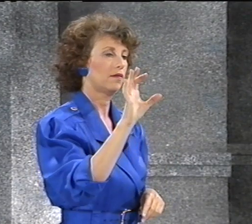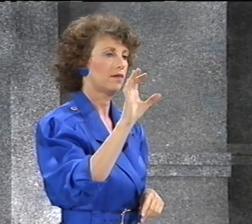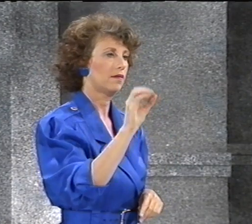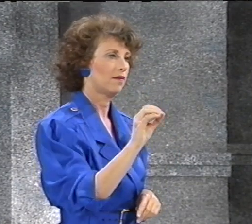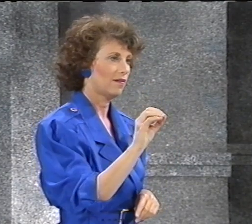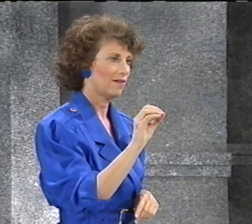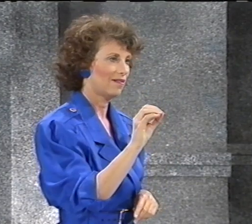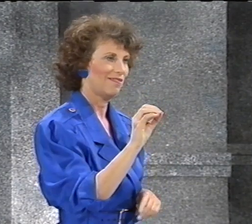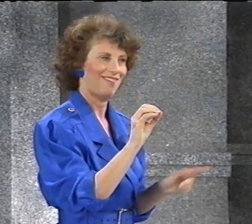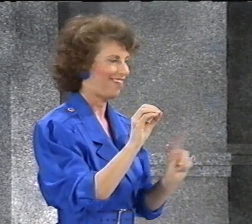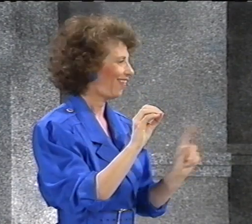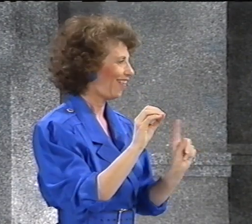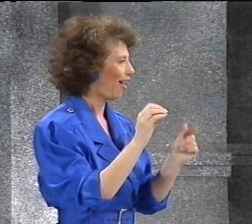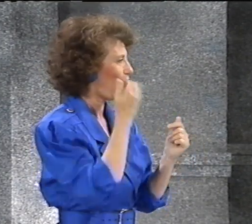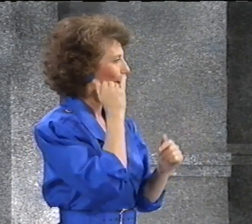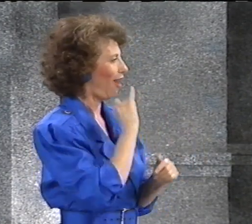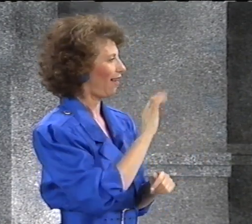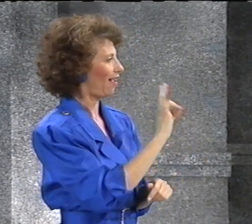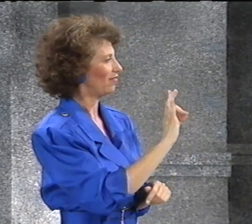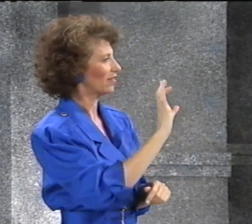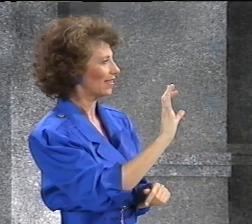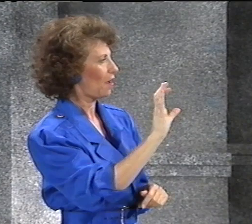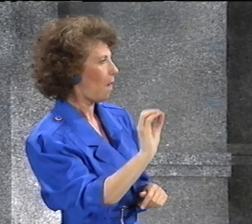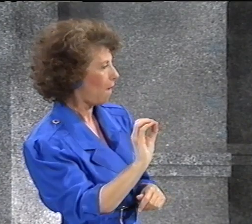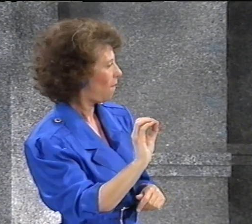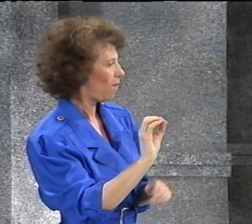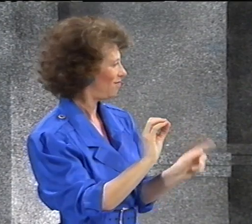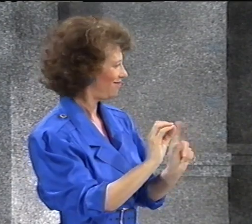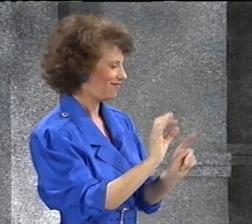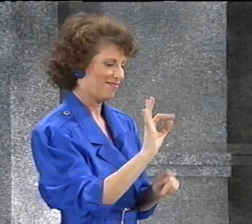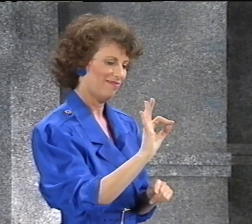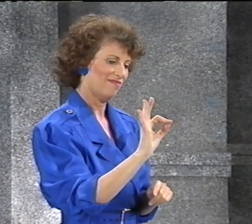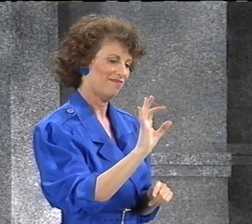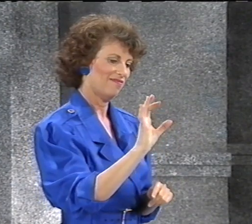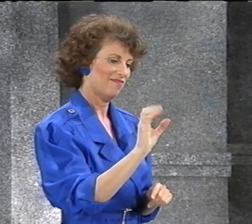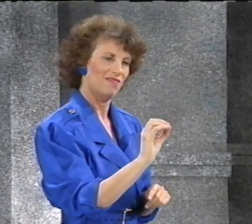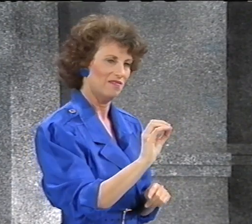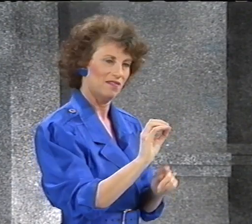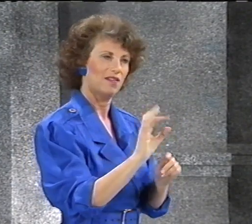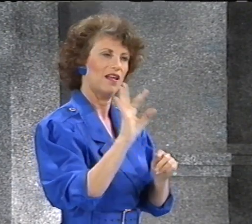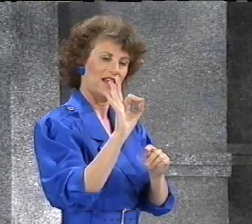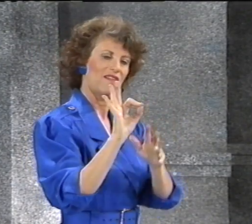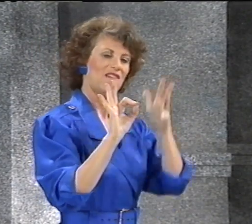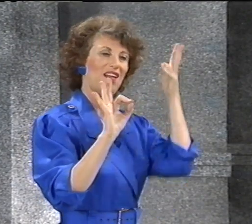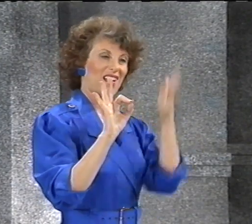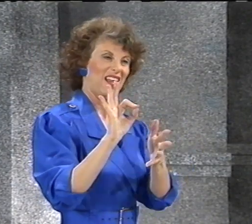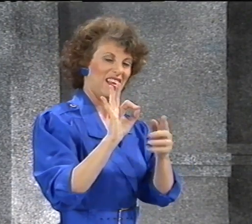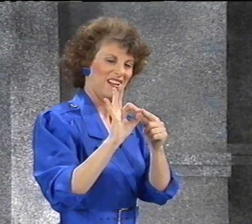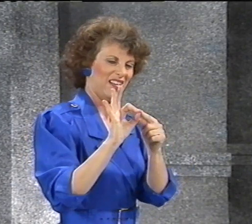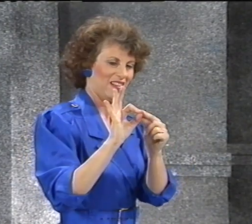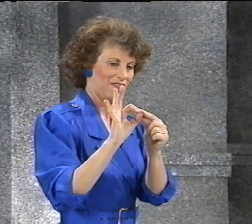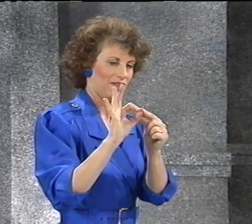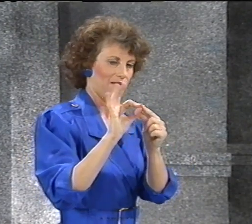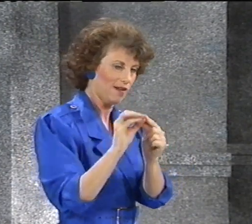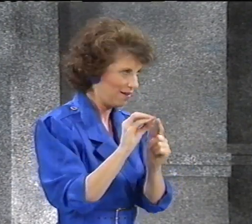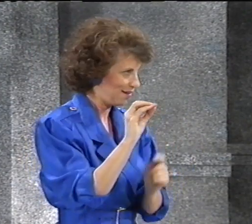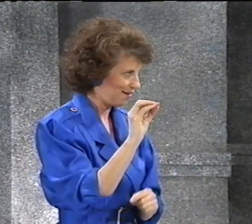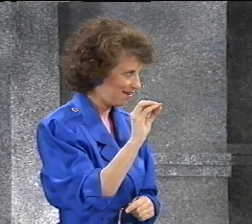Don't open it to form the O because it will look like you're spelling F-C-O. Leave the F there and go directly to the O and then to